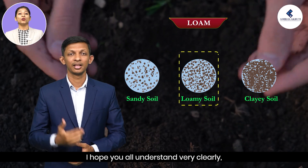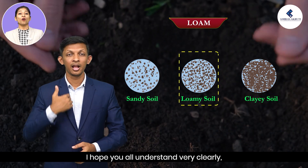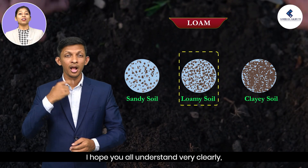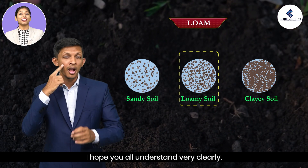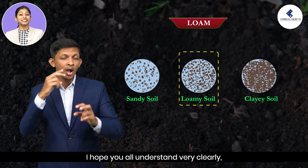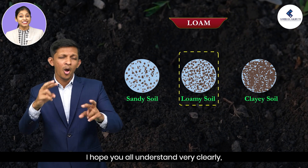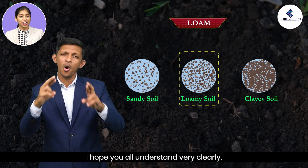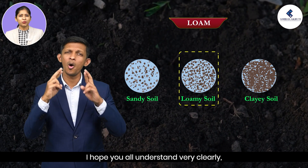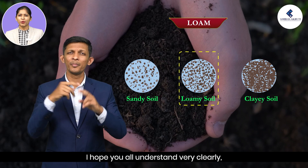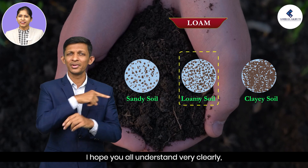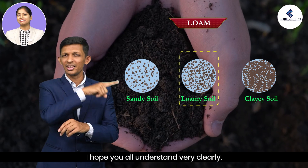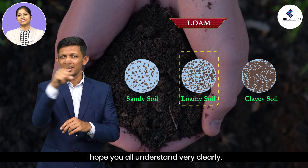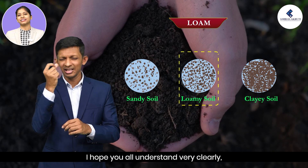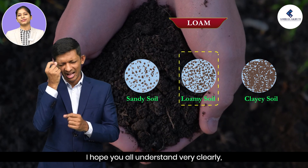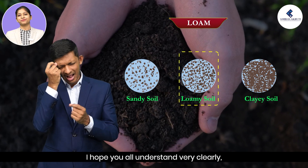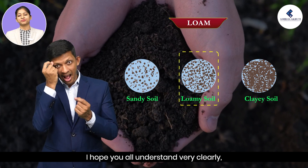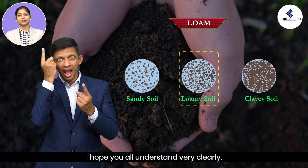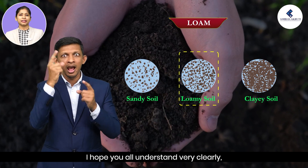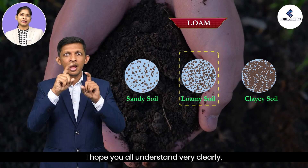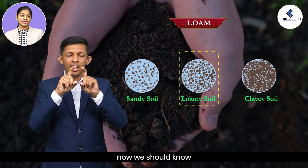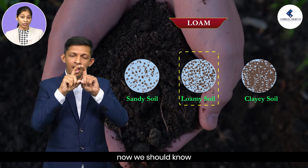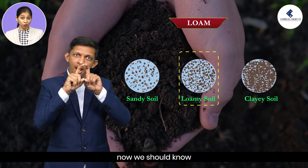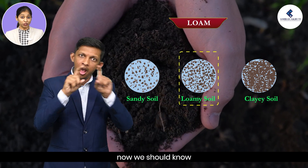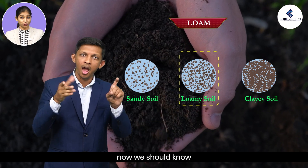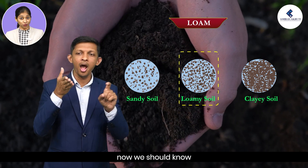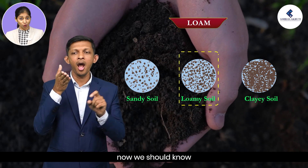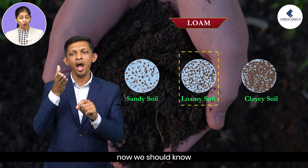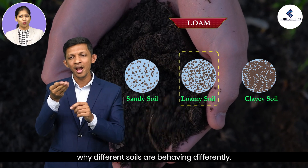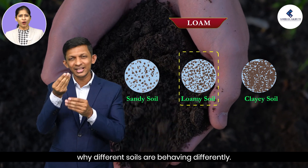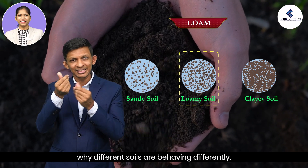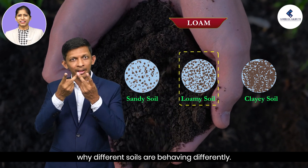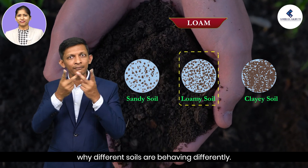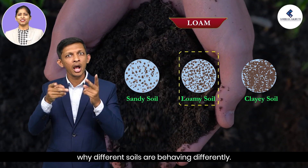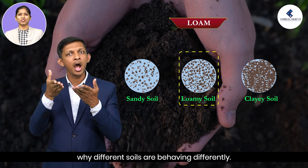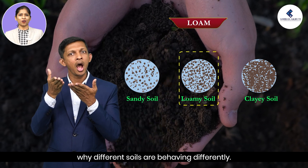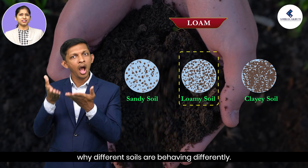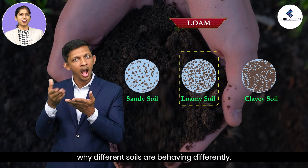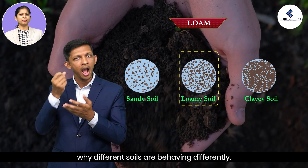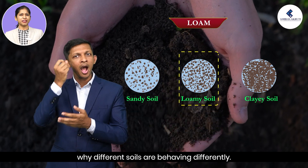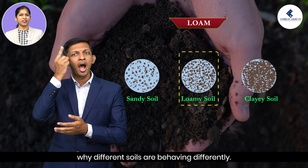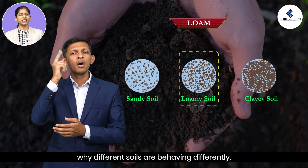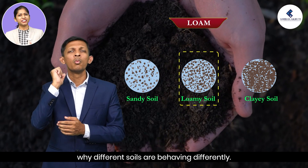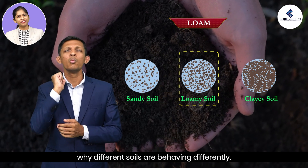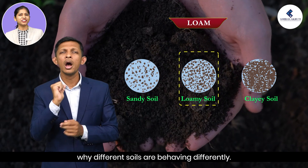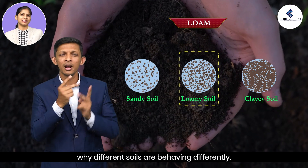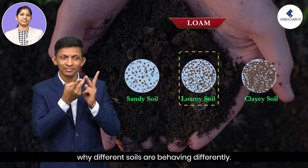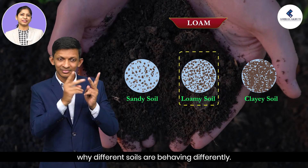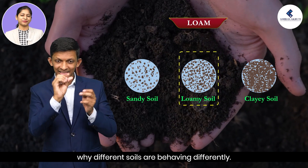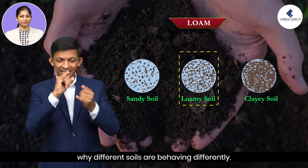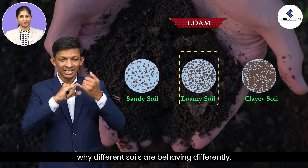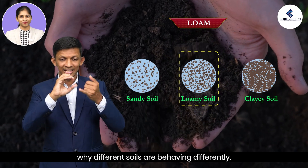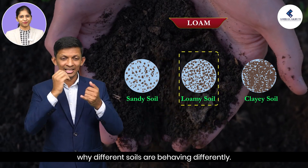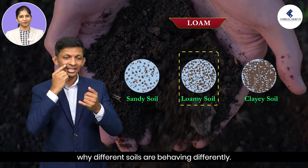I hope you all understand very clearly. Now we should know why different soils are behaving